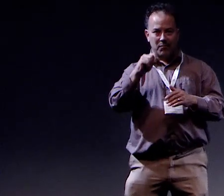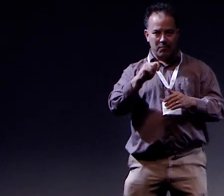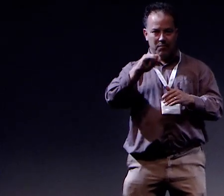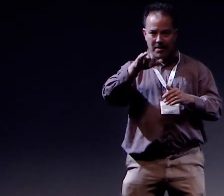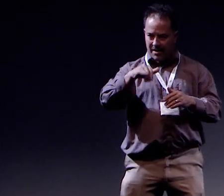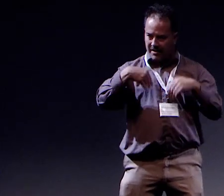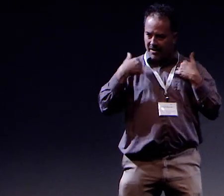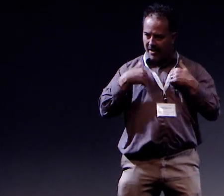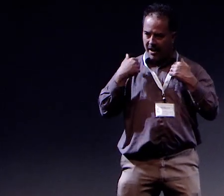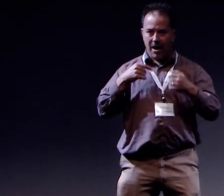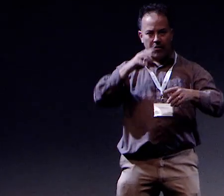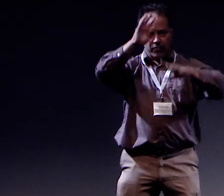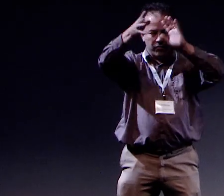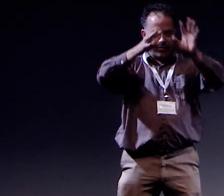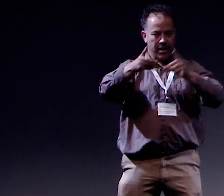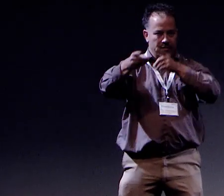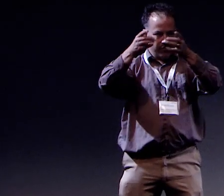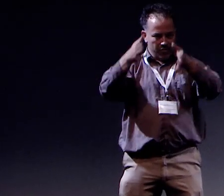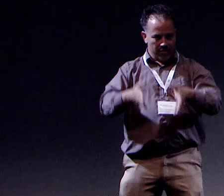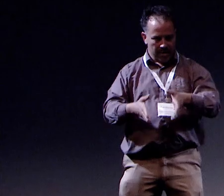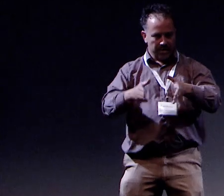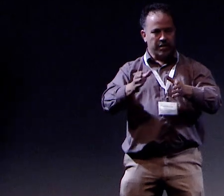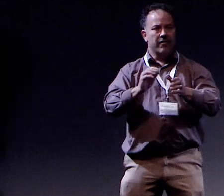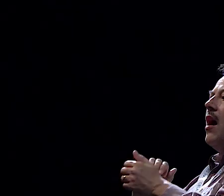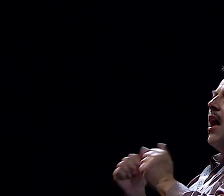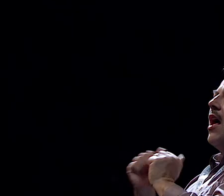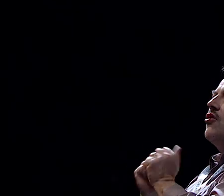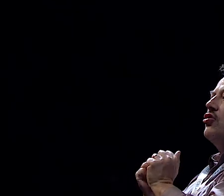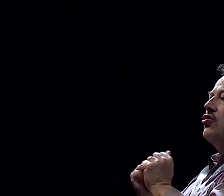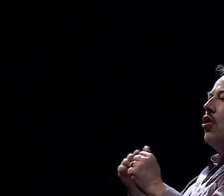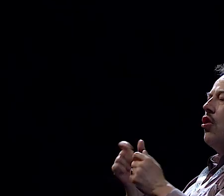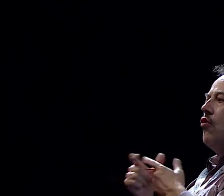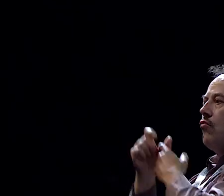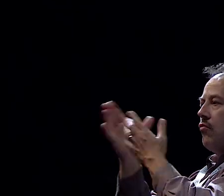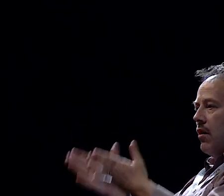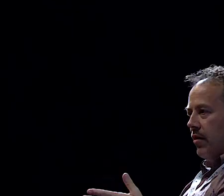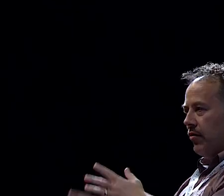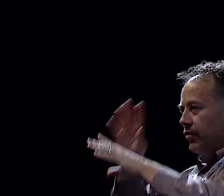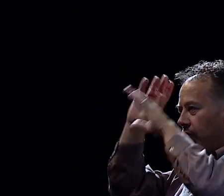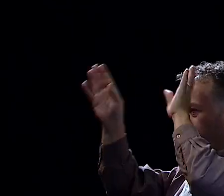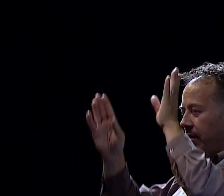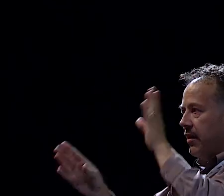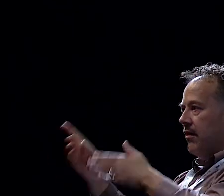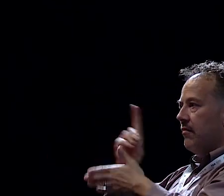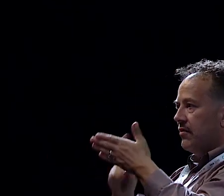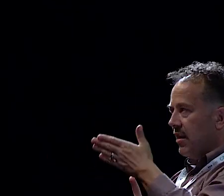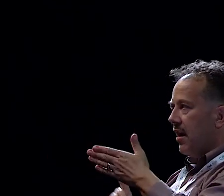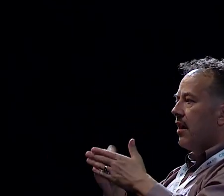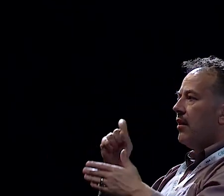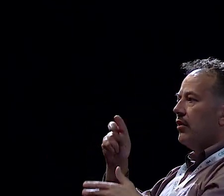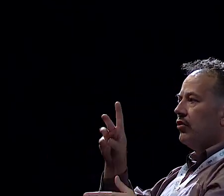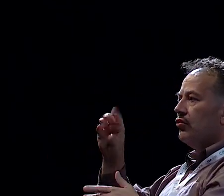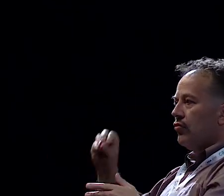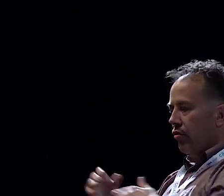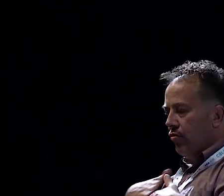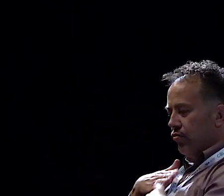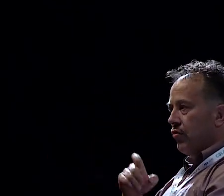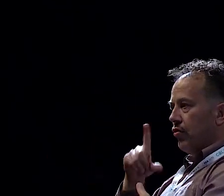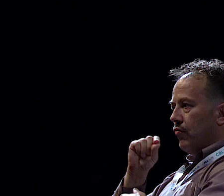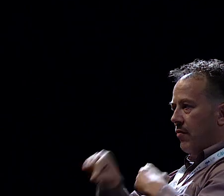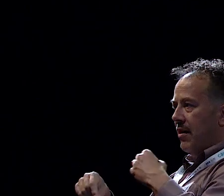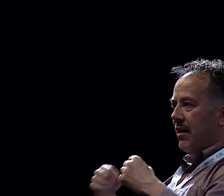are the creative director and senior show writer, respectively, at Super 78, a creative design and production studio enjoying its 20th anniversary this